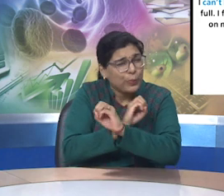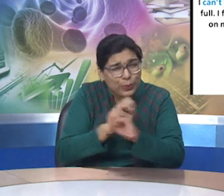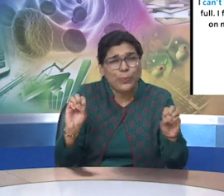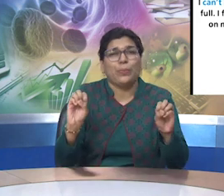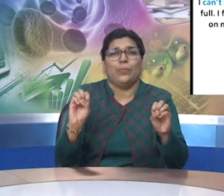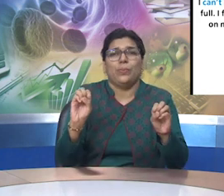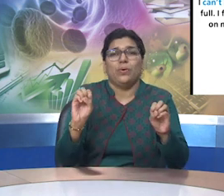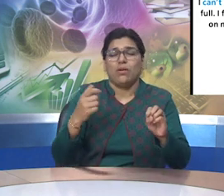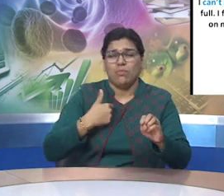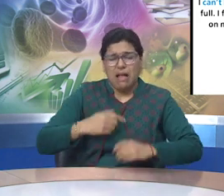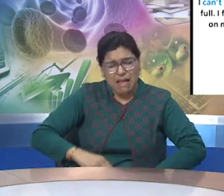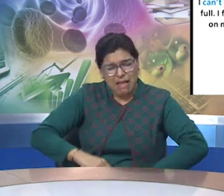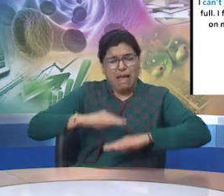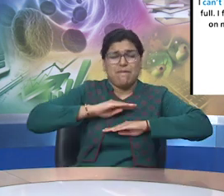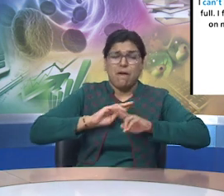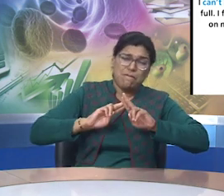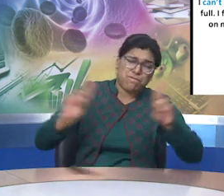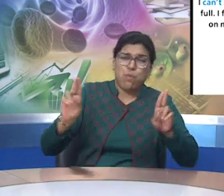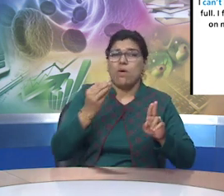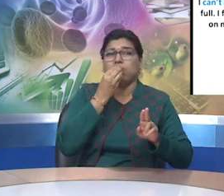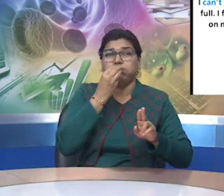not out to kill.